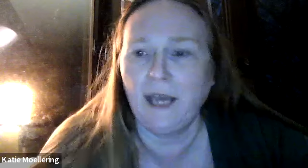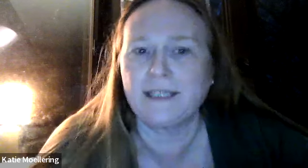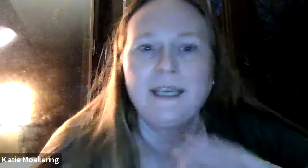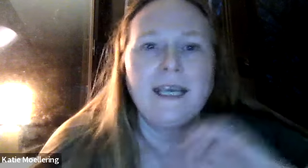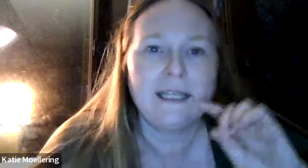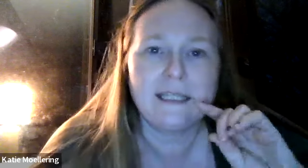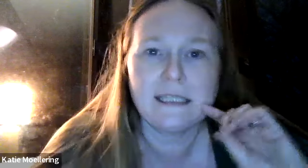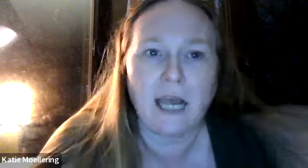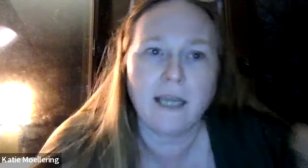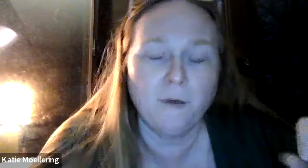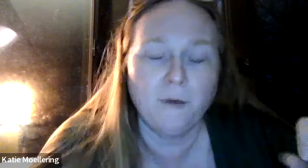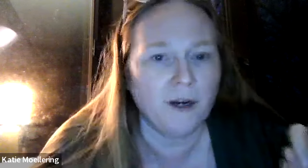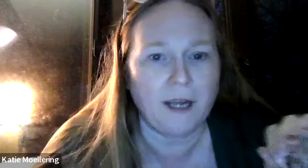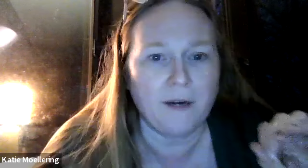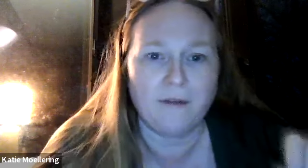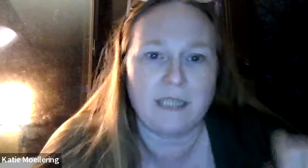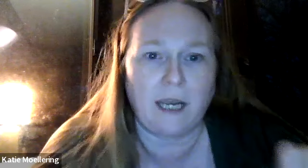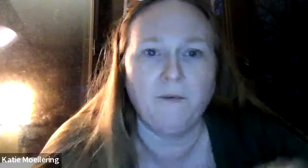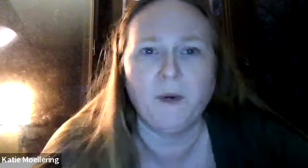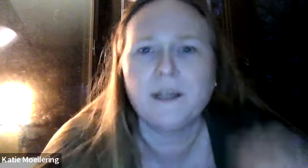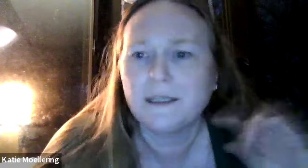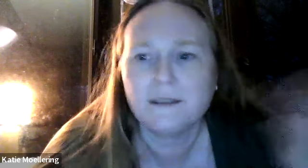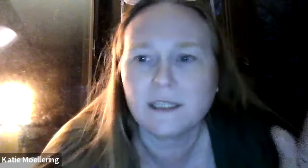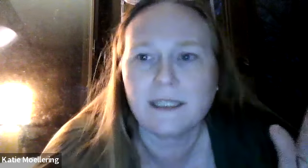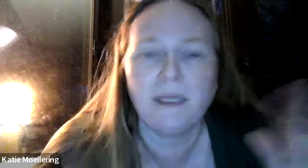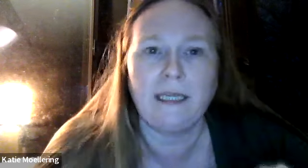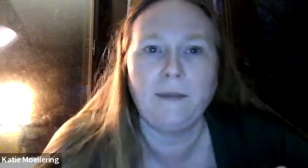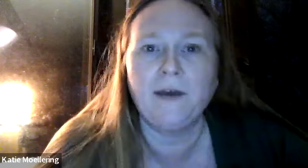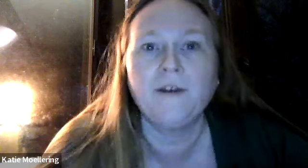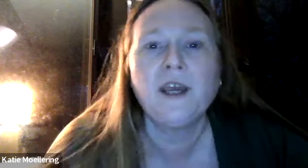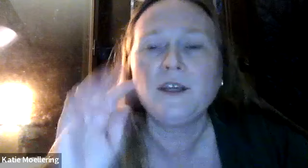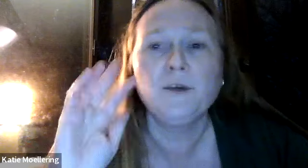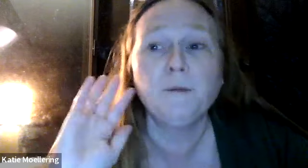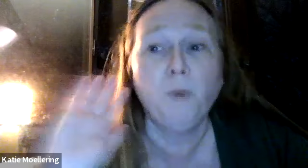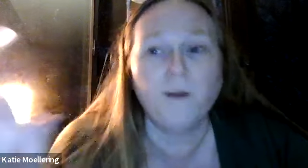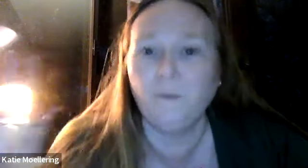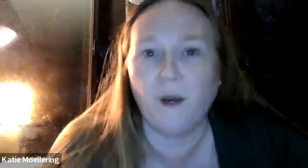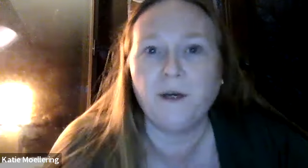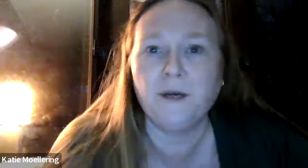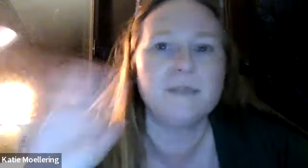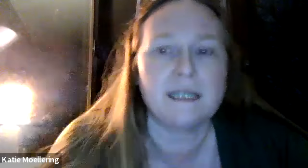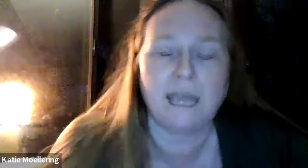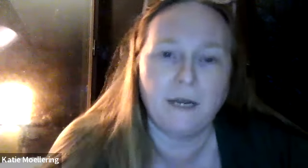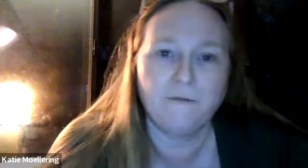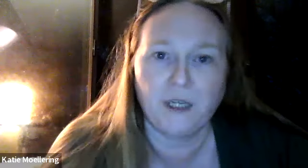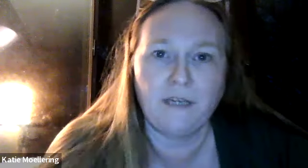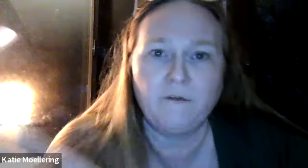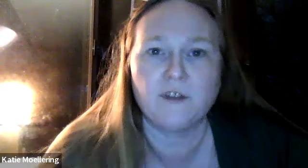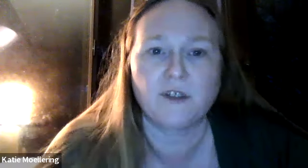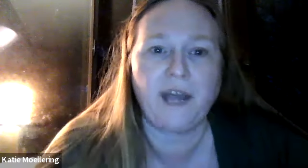realize this is not going to work, I don't have the time for it, just send me an email. You are more than welcome to sign up for any future